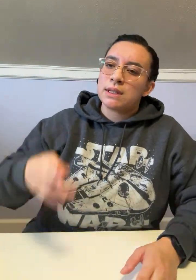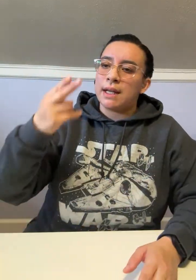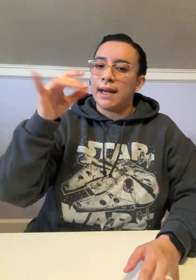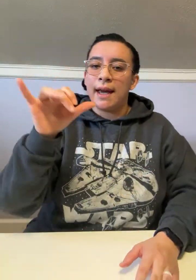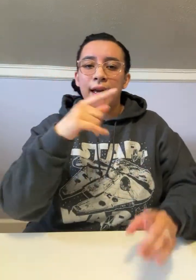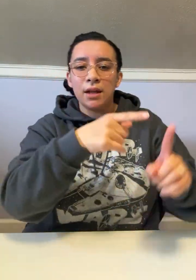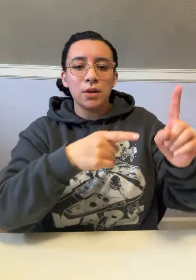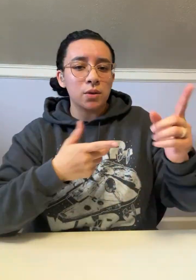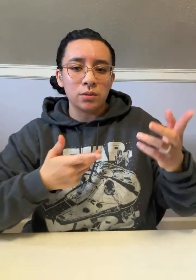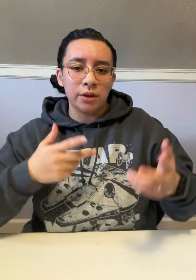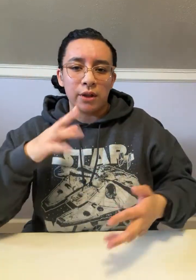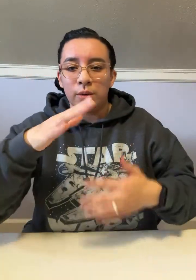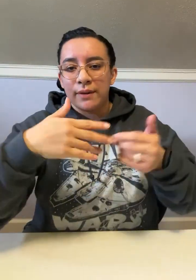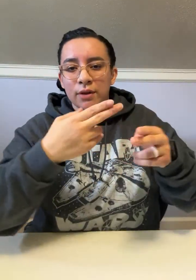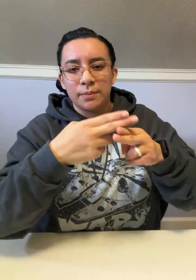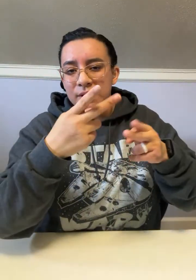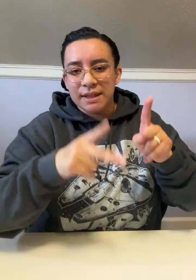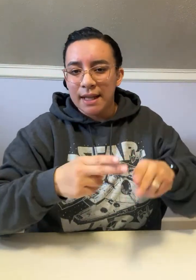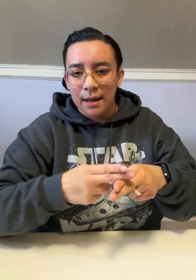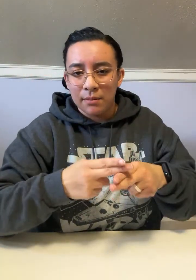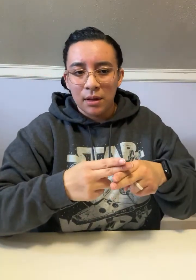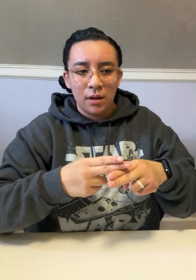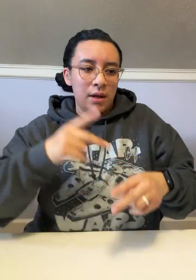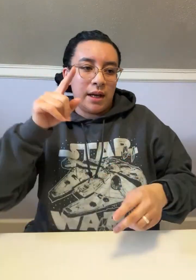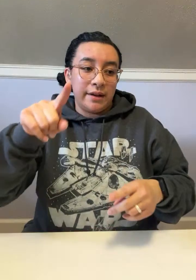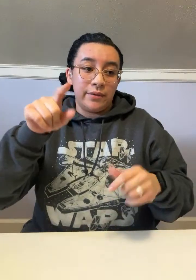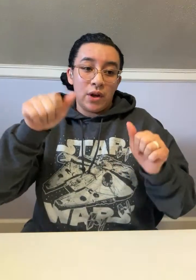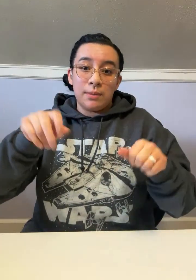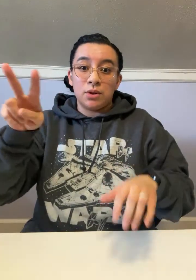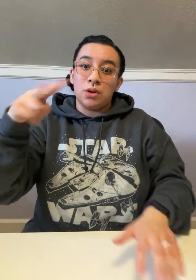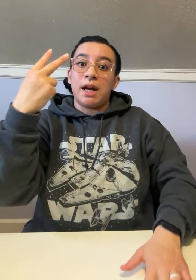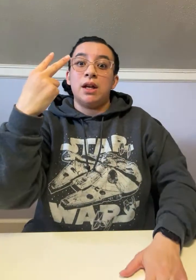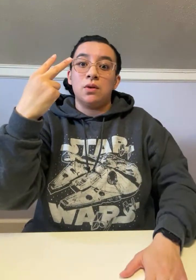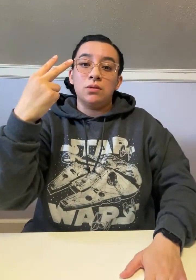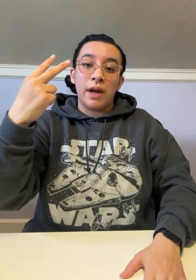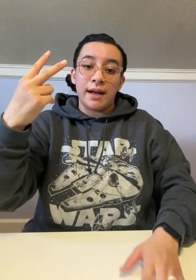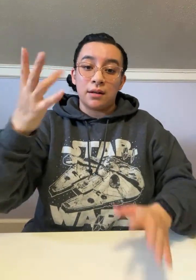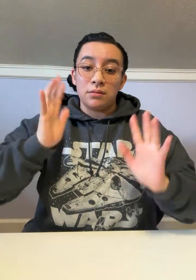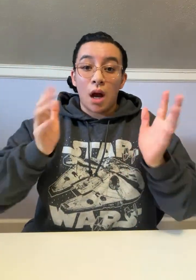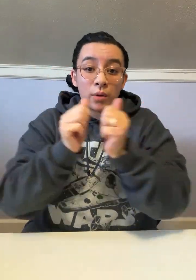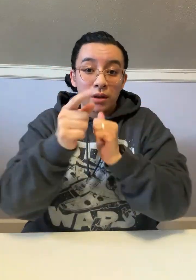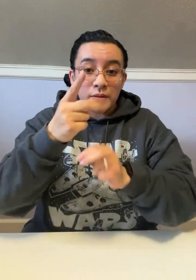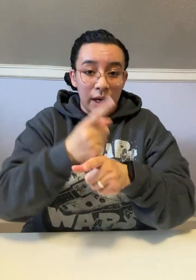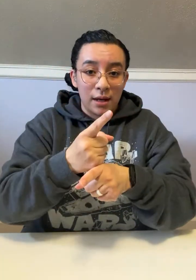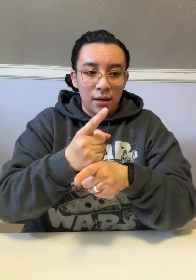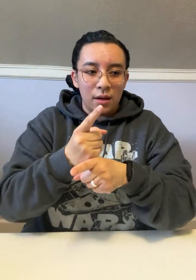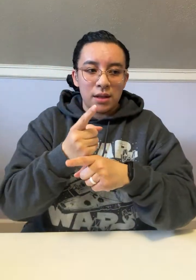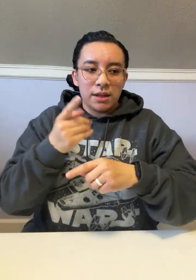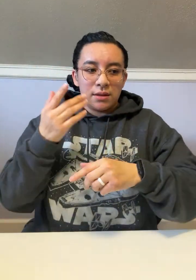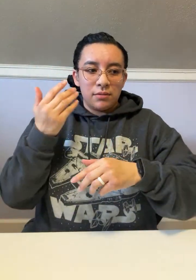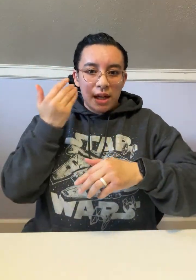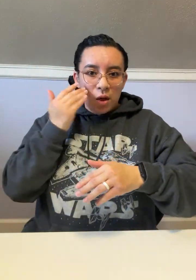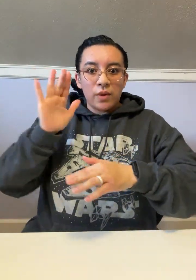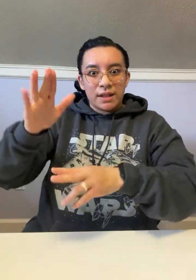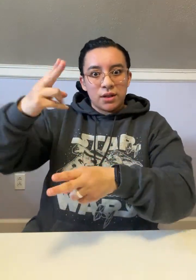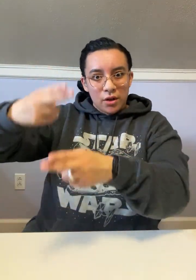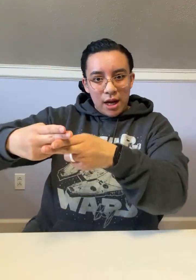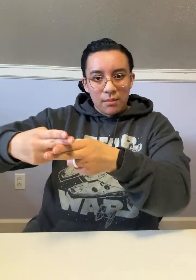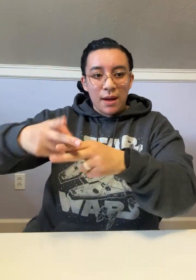Like, hey, you know, whatever the person's name. And they're able to look at you and talk with you, right? Because they know that's their name.